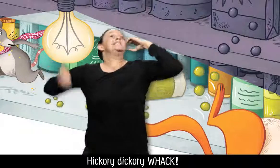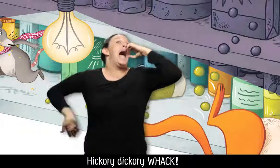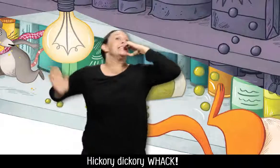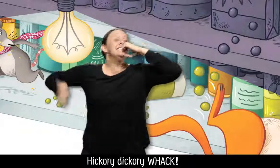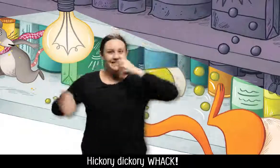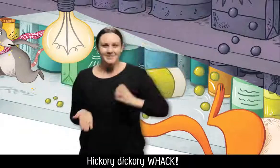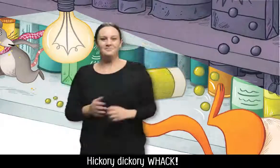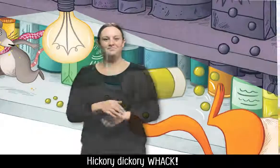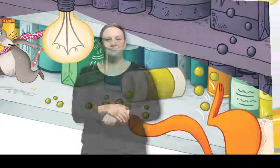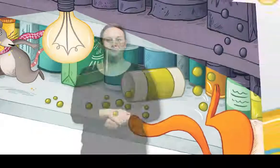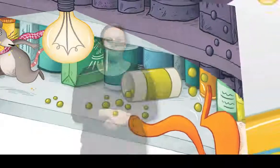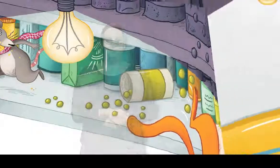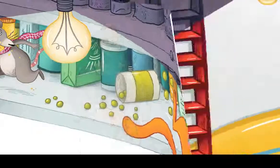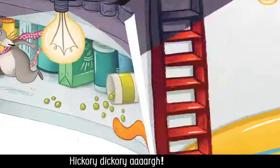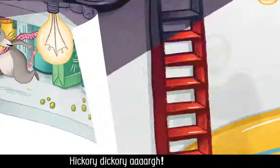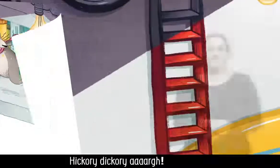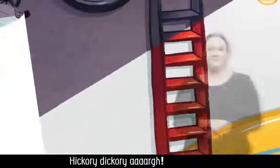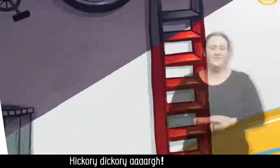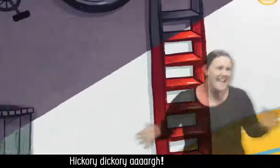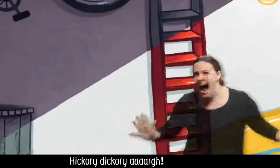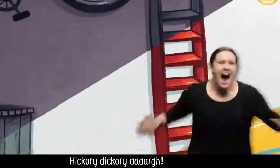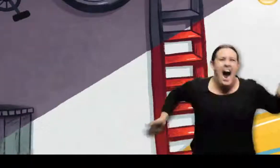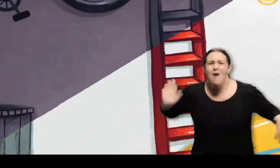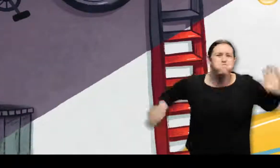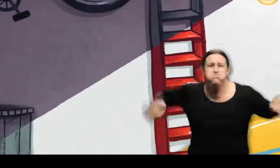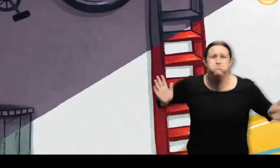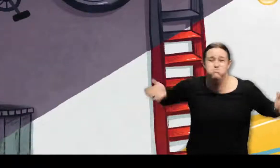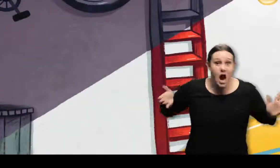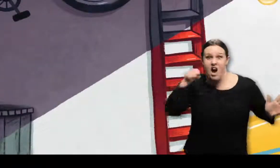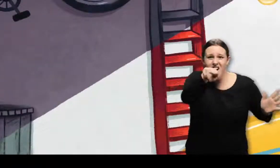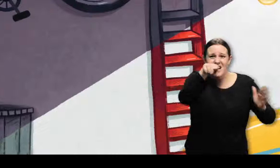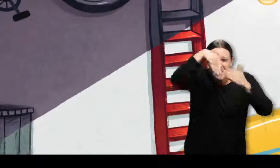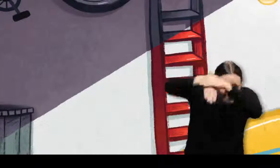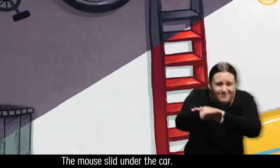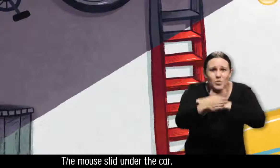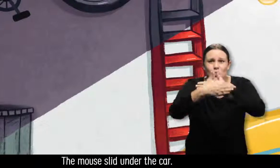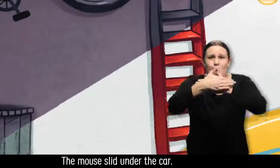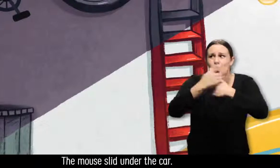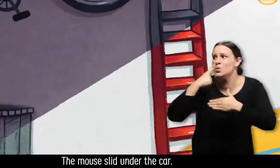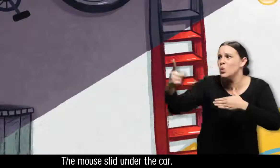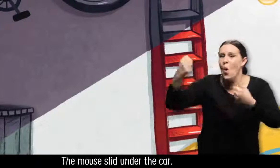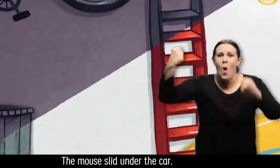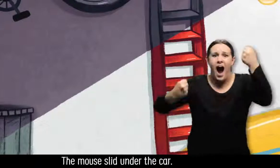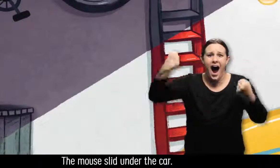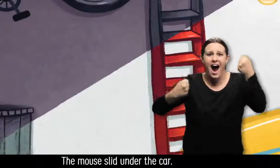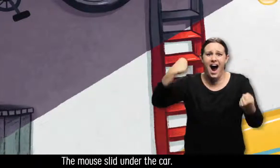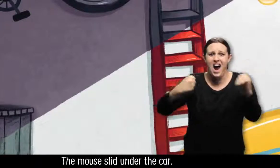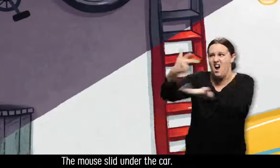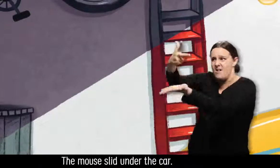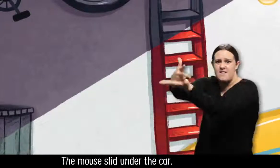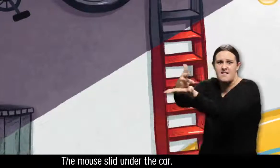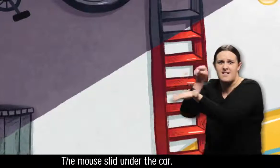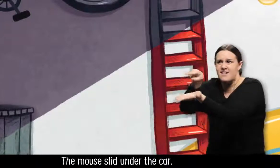cat